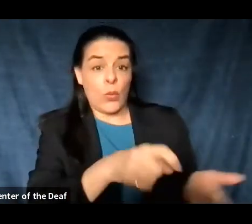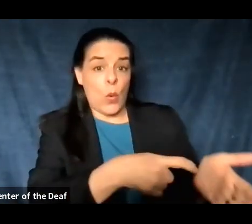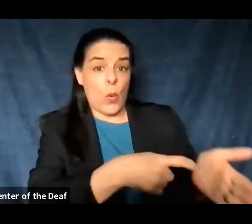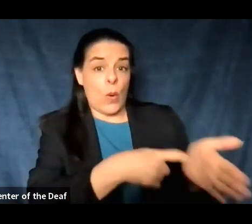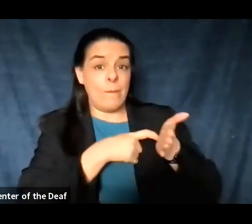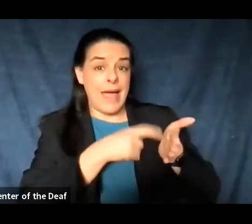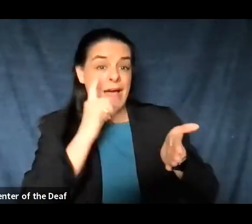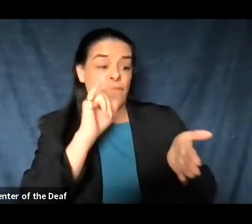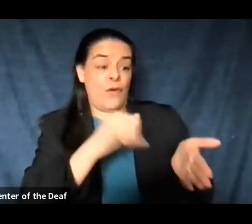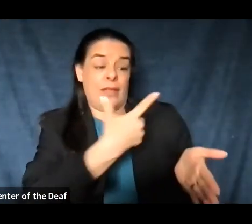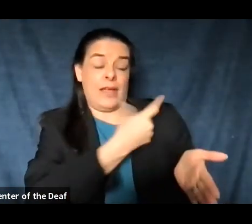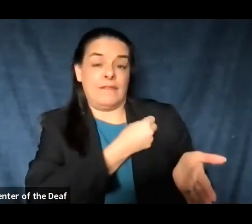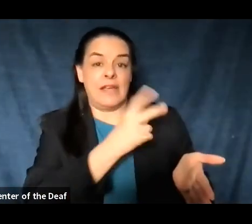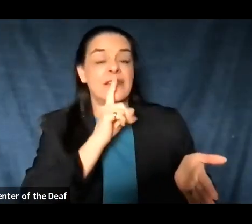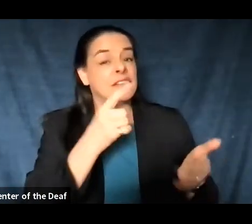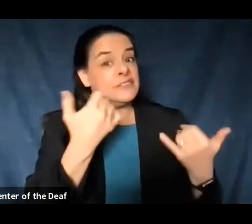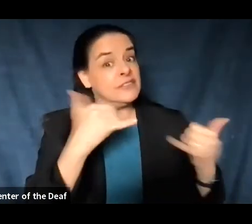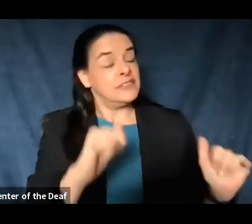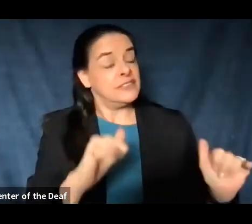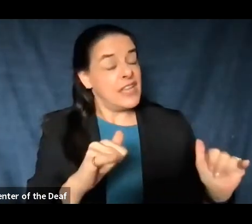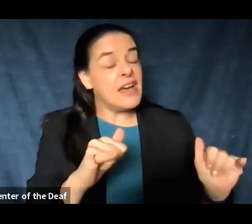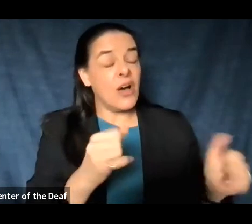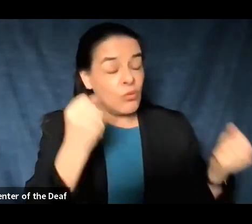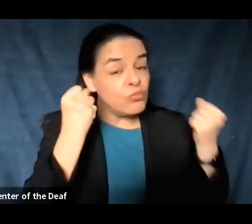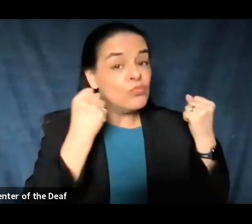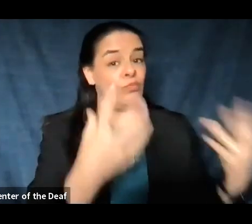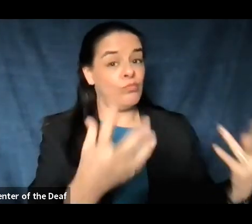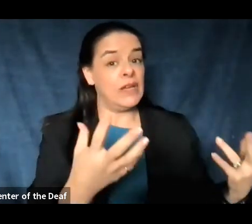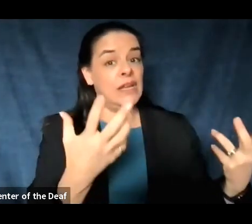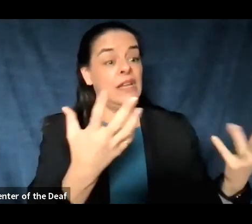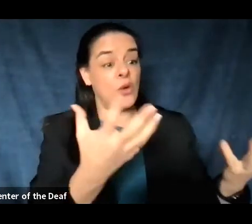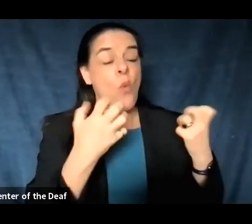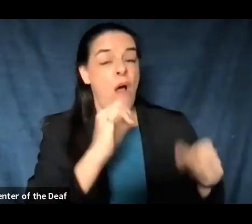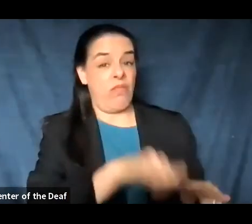is still incredibly high. There are more than